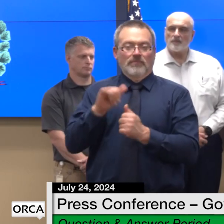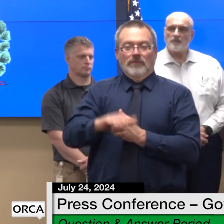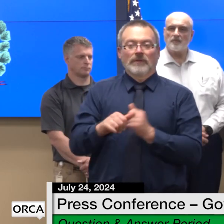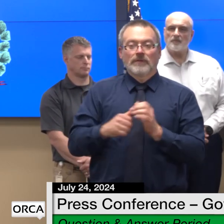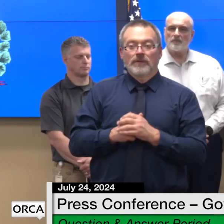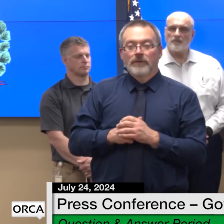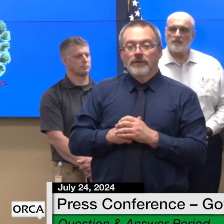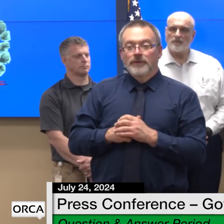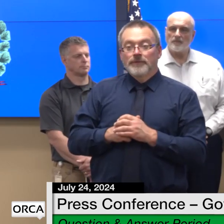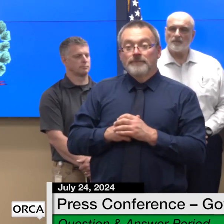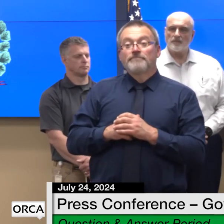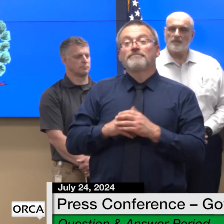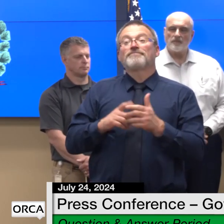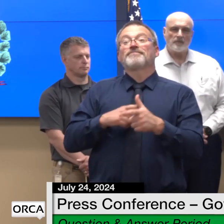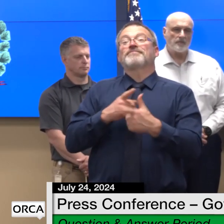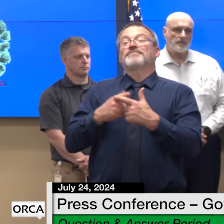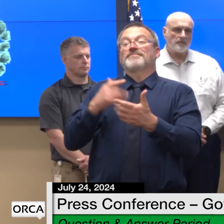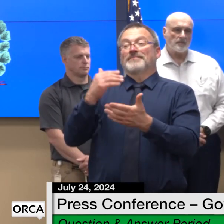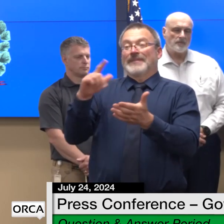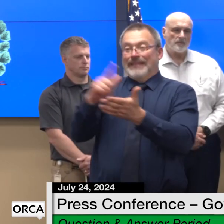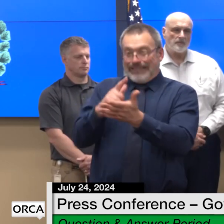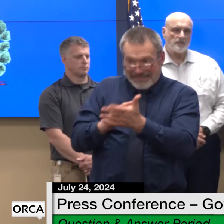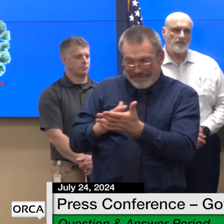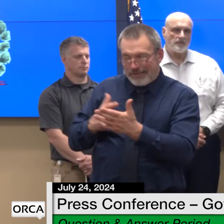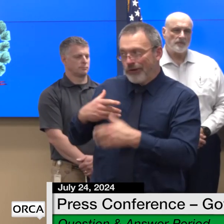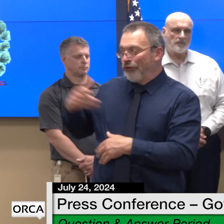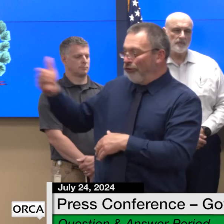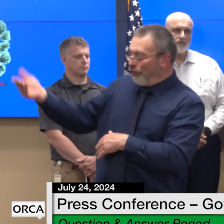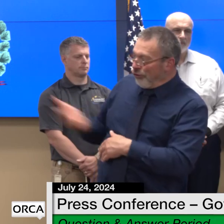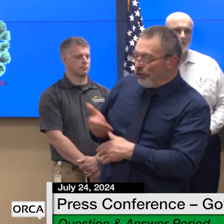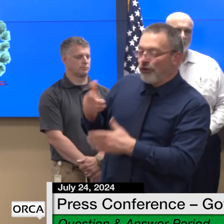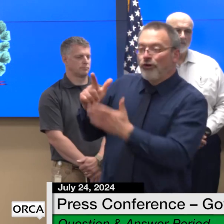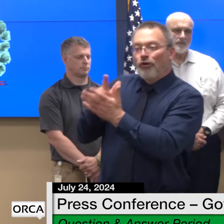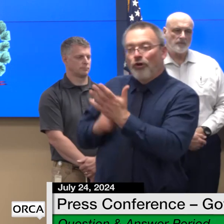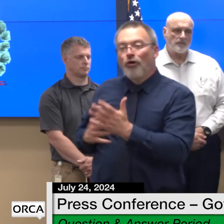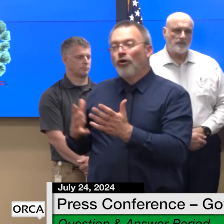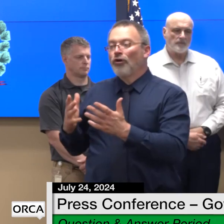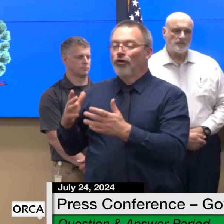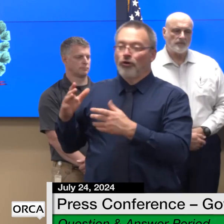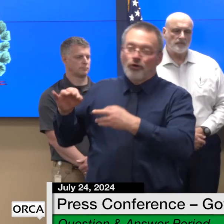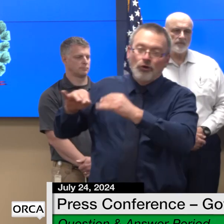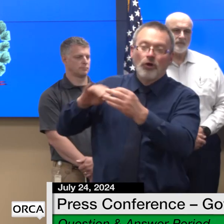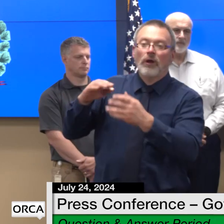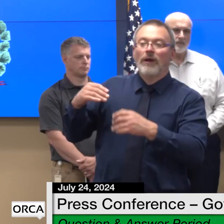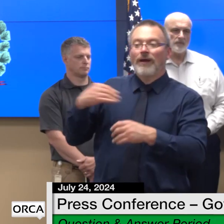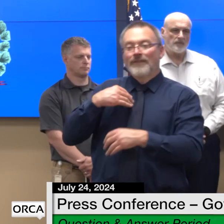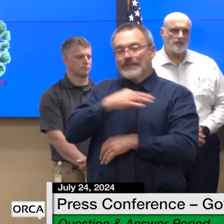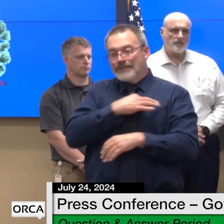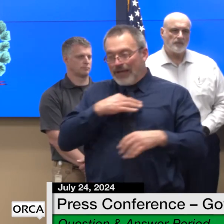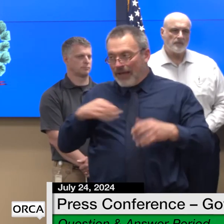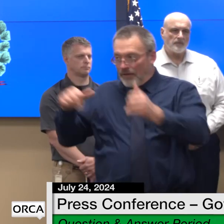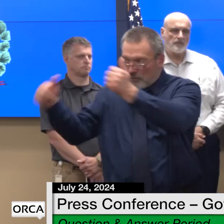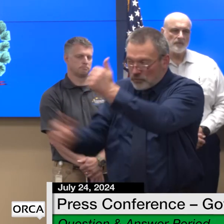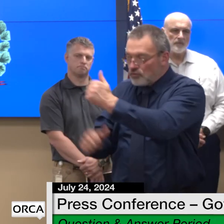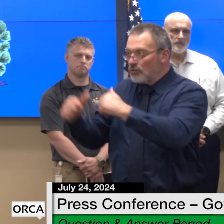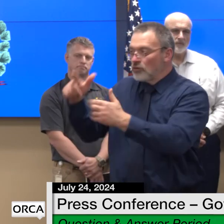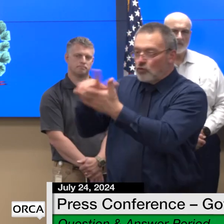legal resources required to represent the agency in court from both my staff as well as the Attorney General's office.